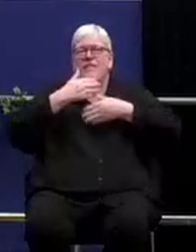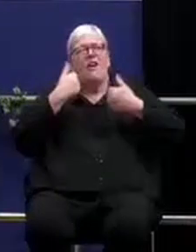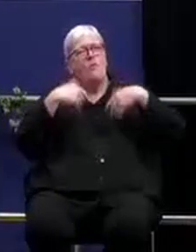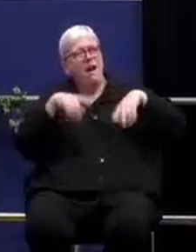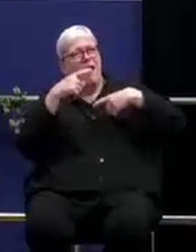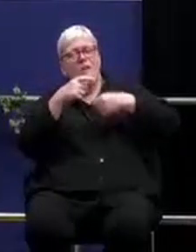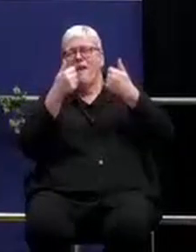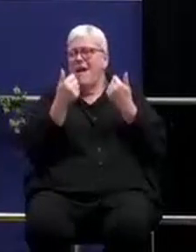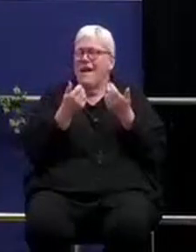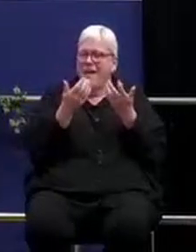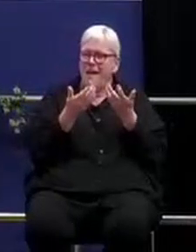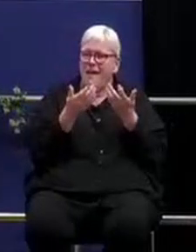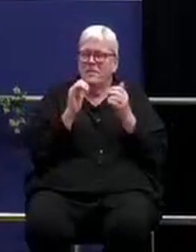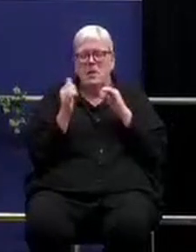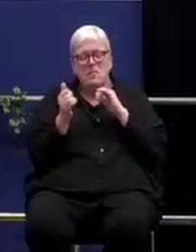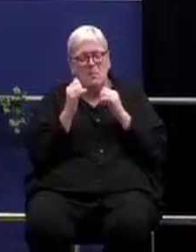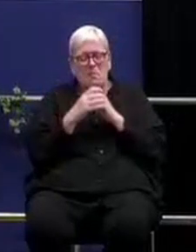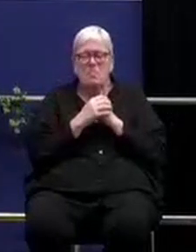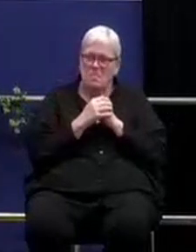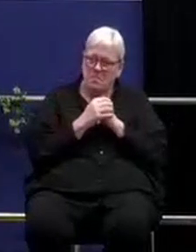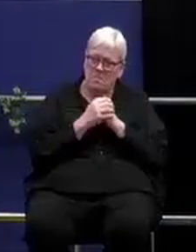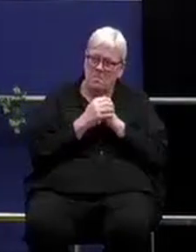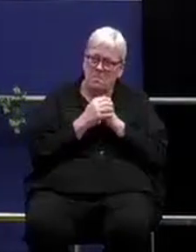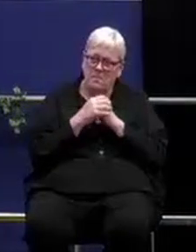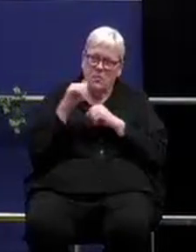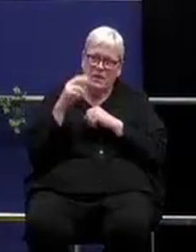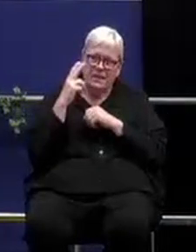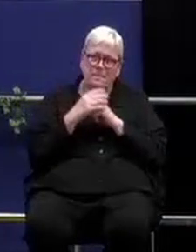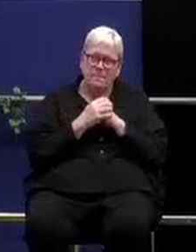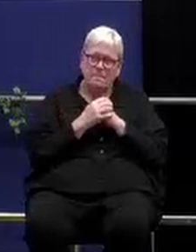he's like, maybe. So yeah, we'll see. Okay.